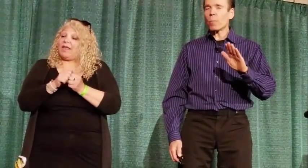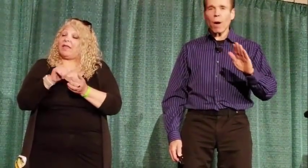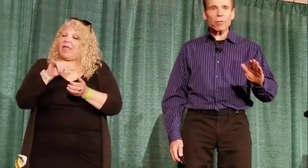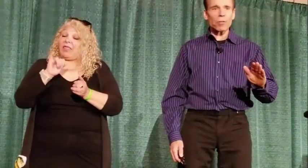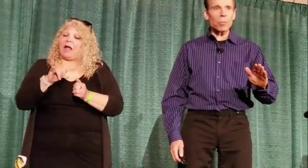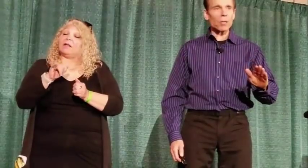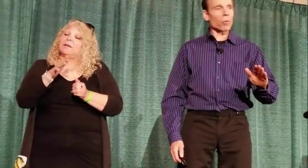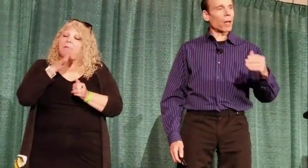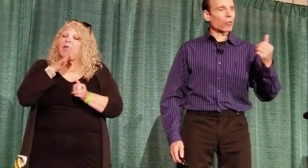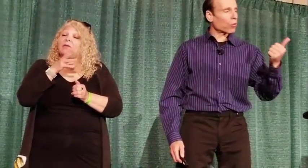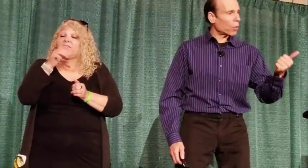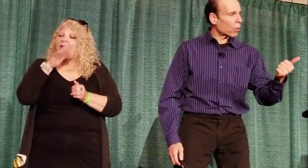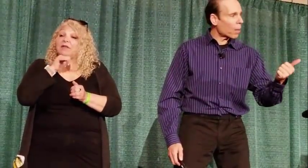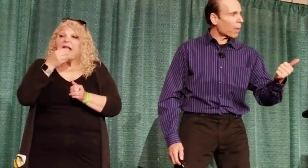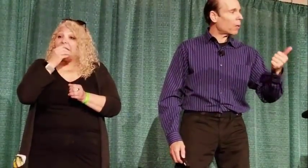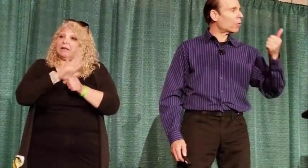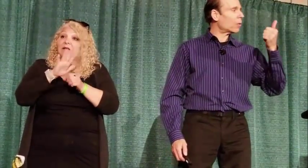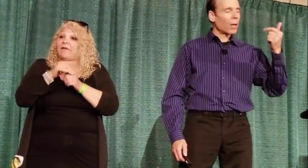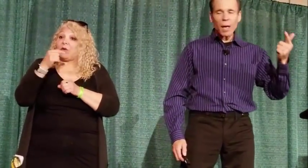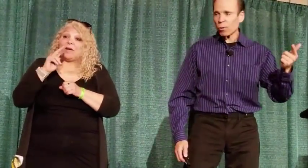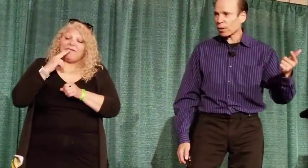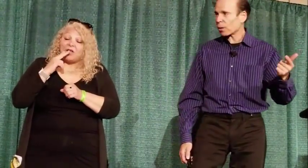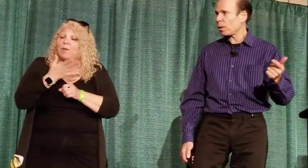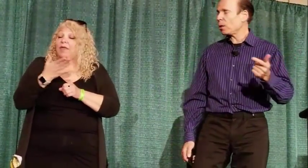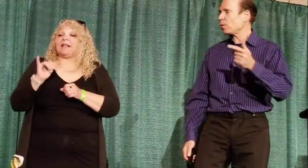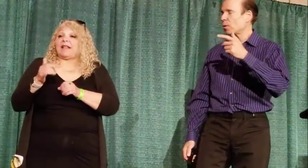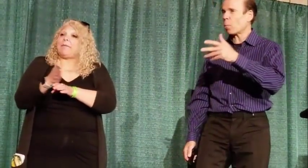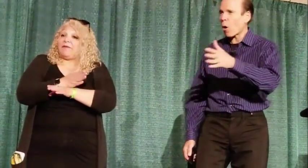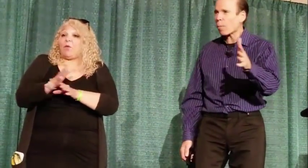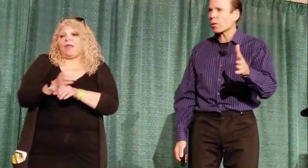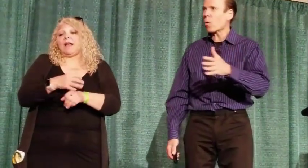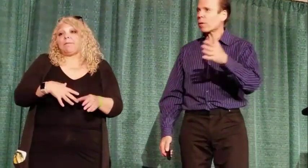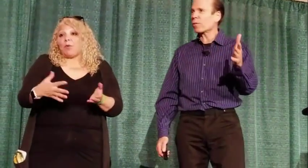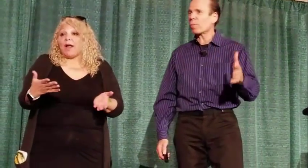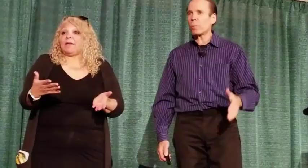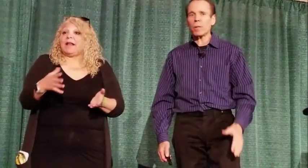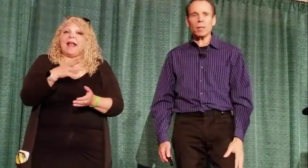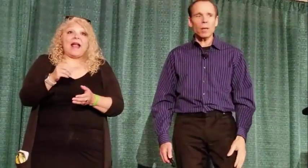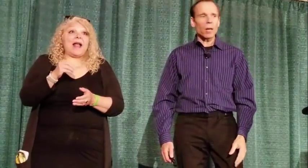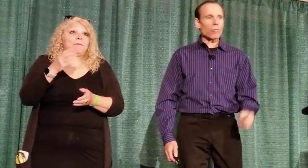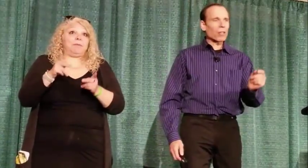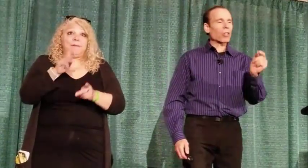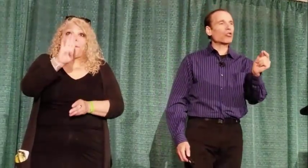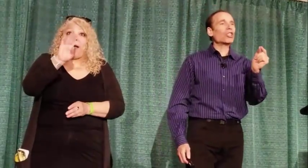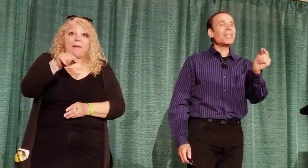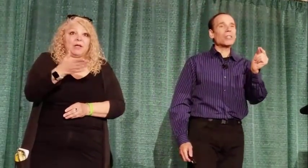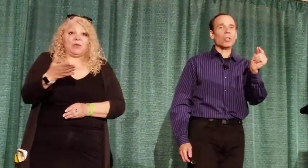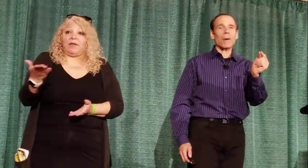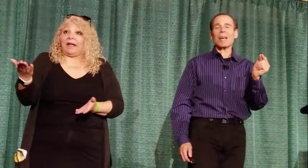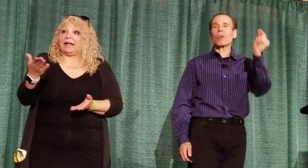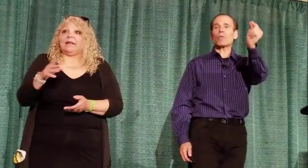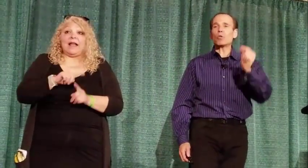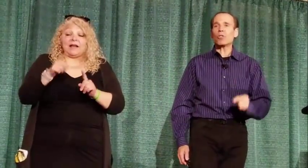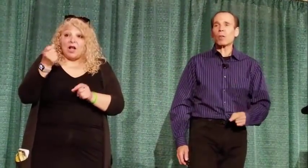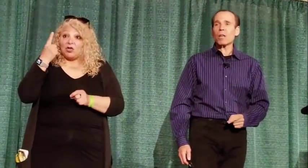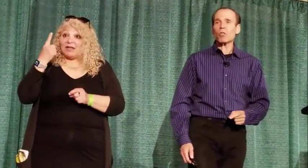of processed meats with nitrosamino compounds and heterocyclic amines and barbecue, all the stuff people eat. It affects their genes that you